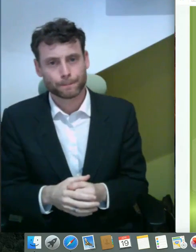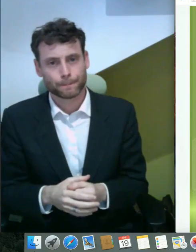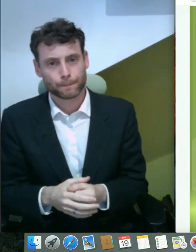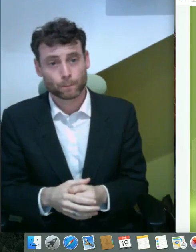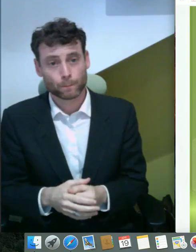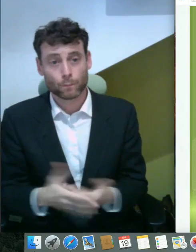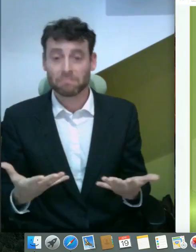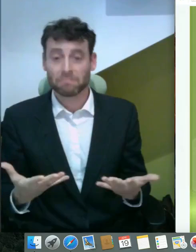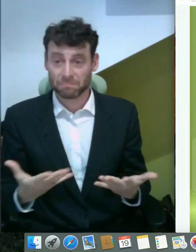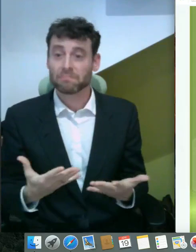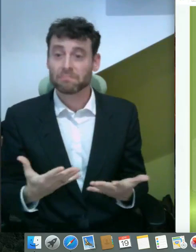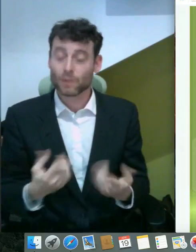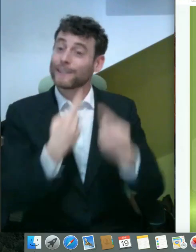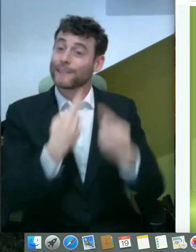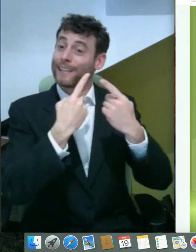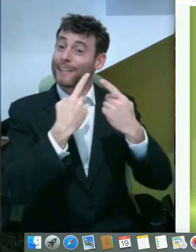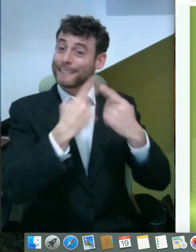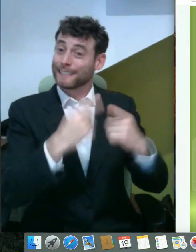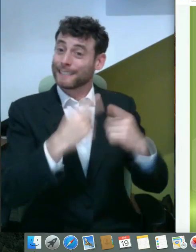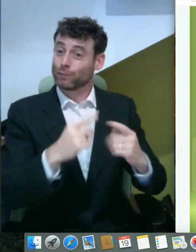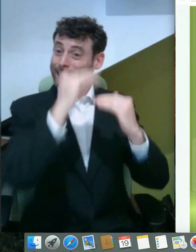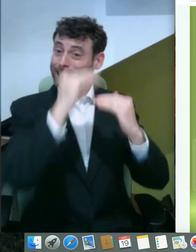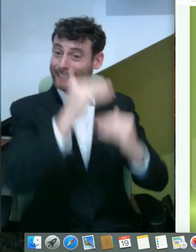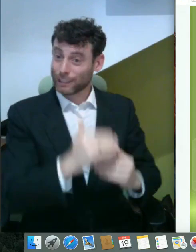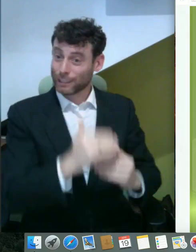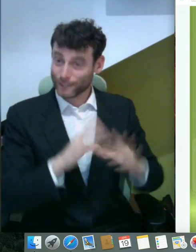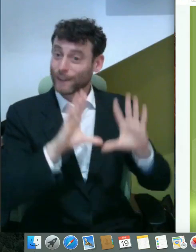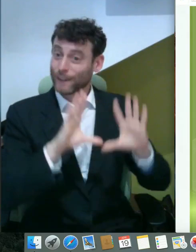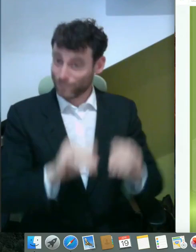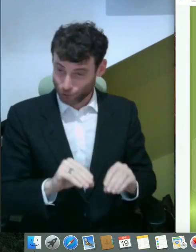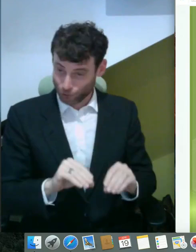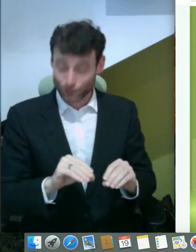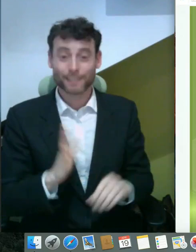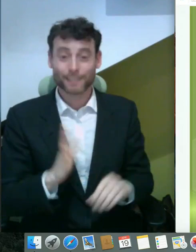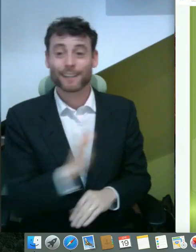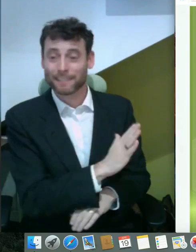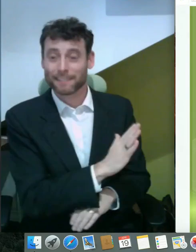So that's all the sections within the best practices document.